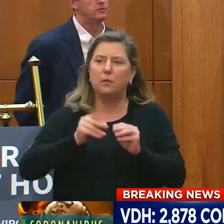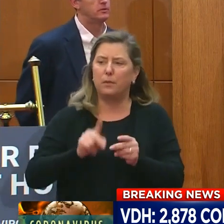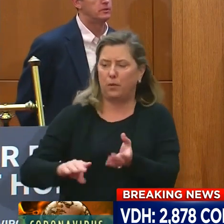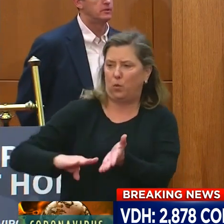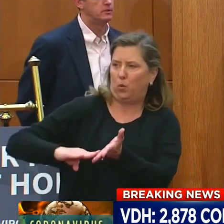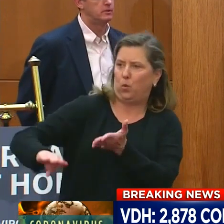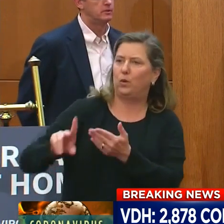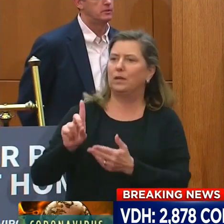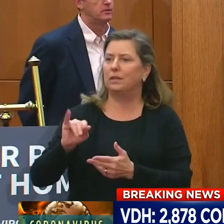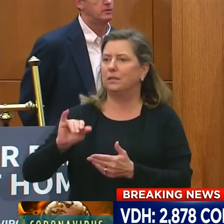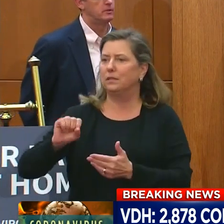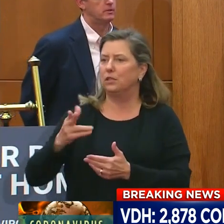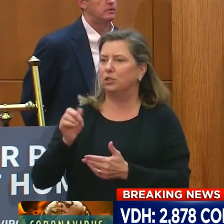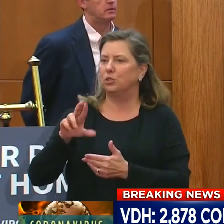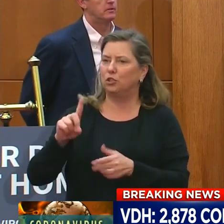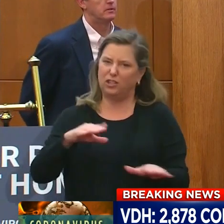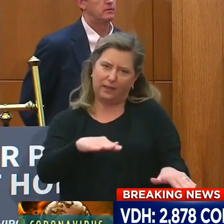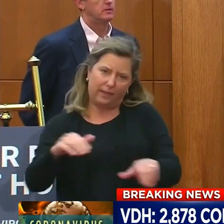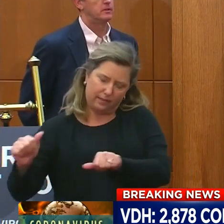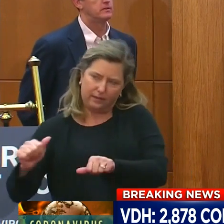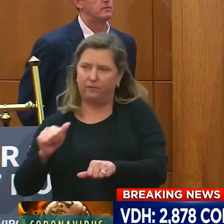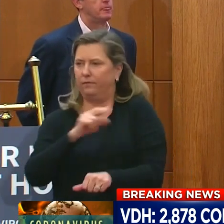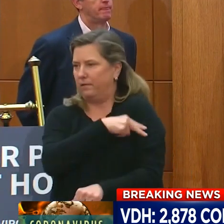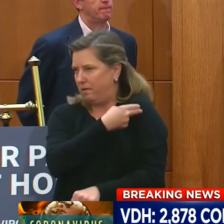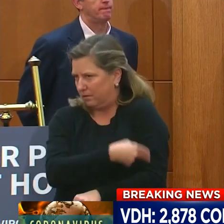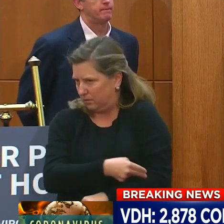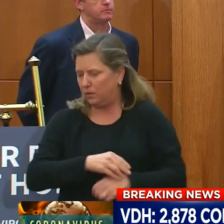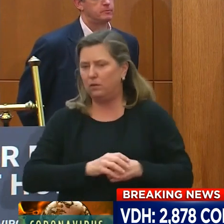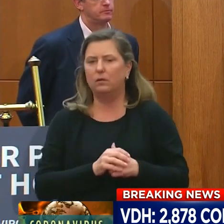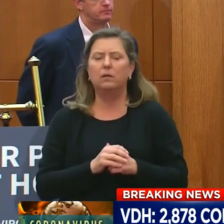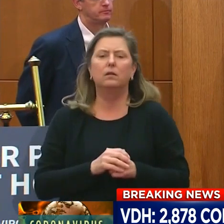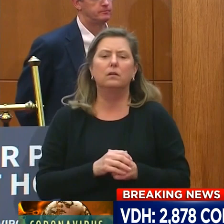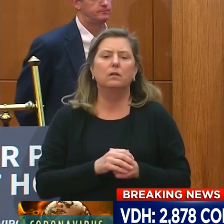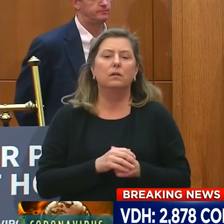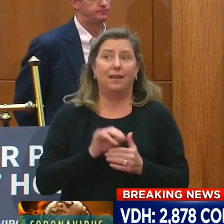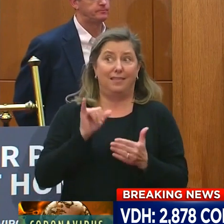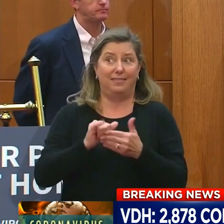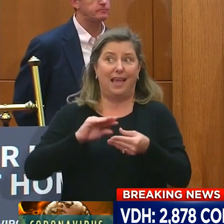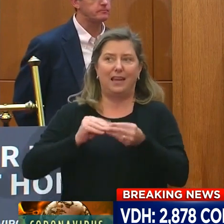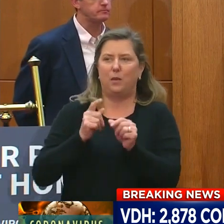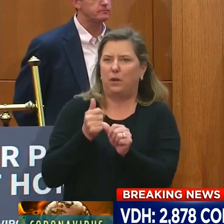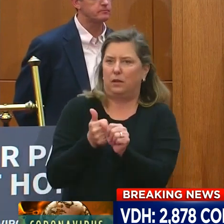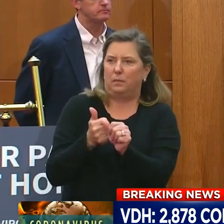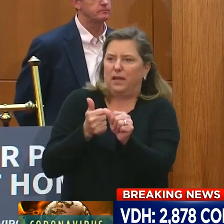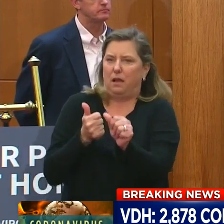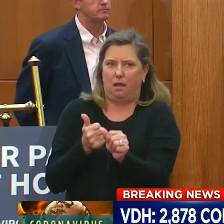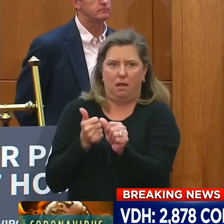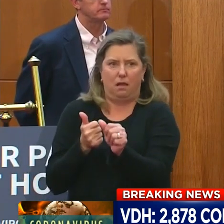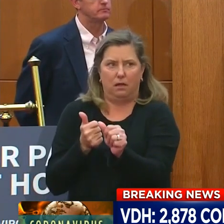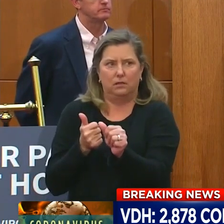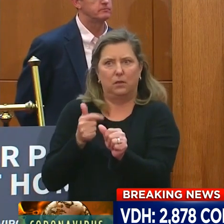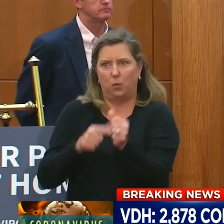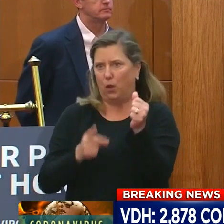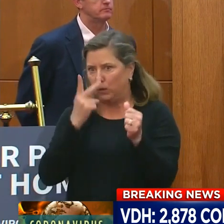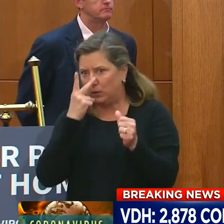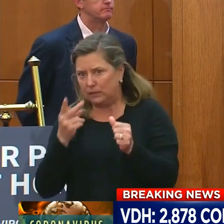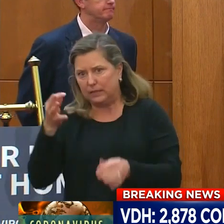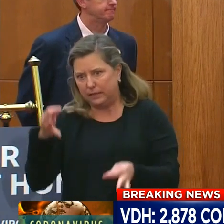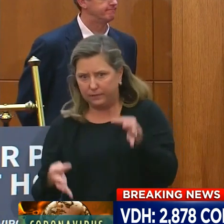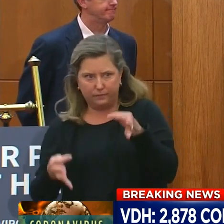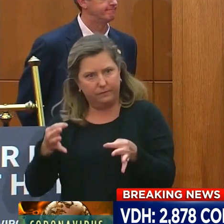that comes as part of hospital claims. That number lags behind the number that you would get if you were